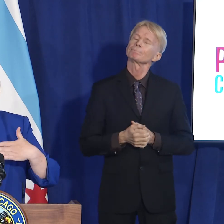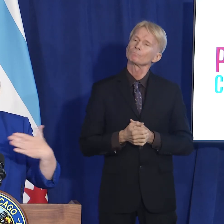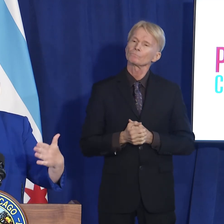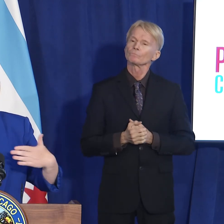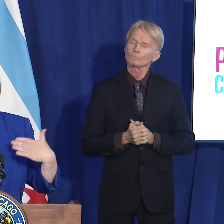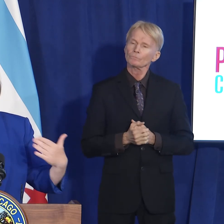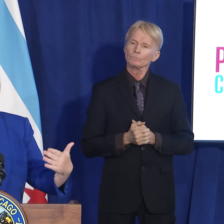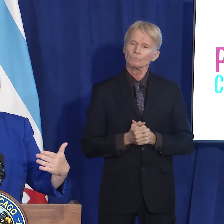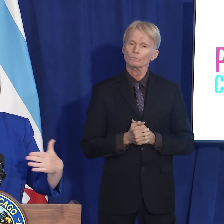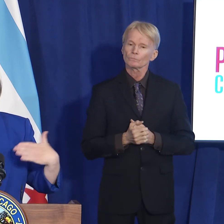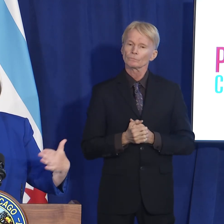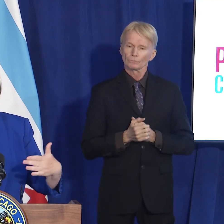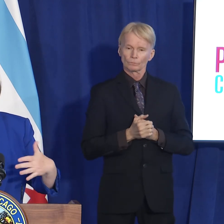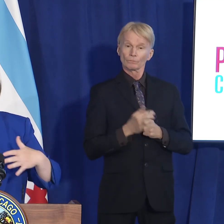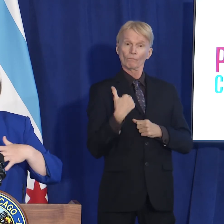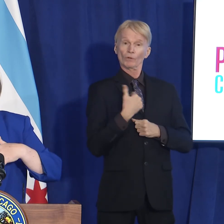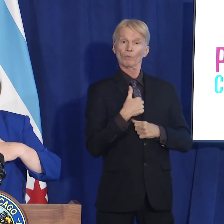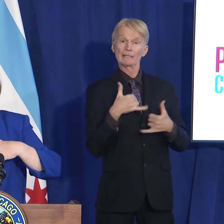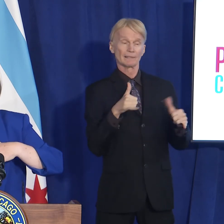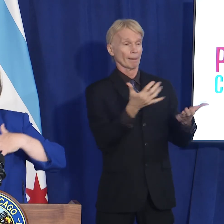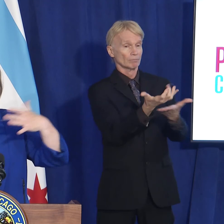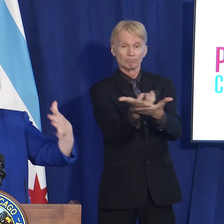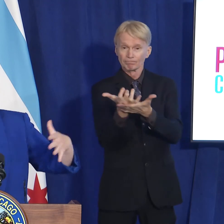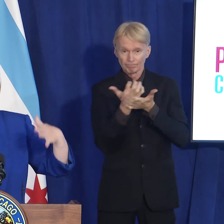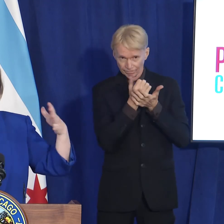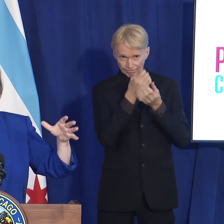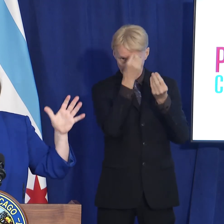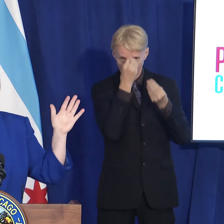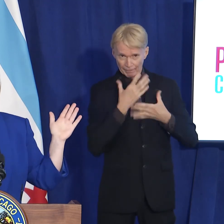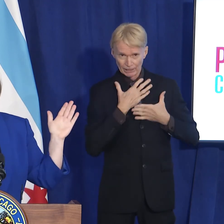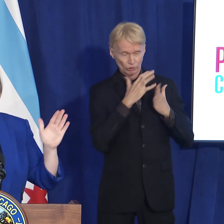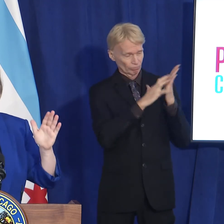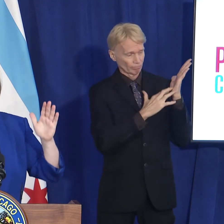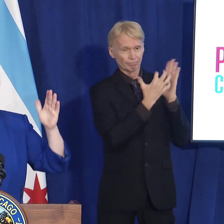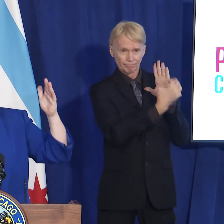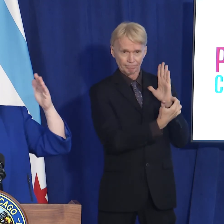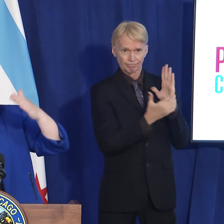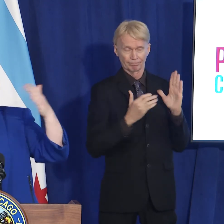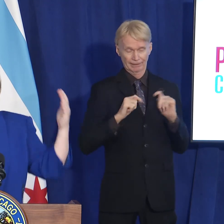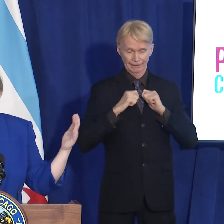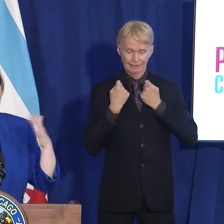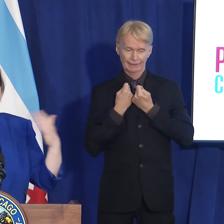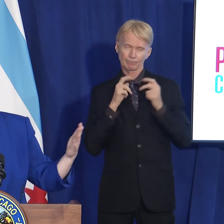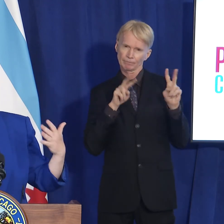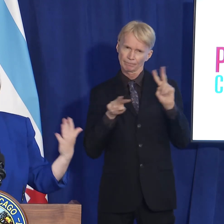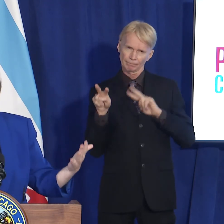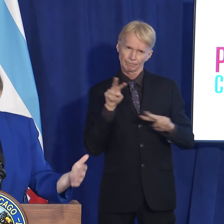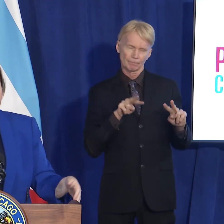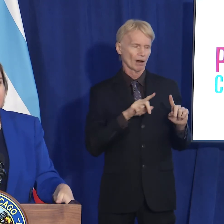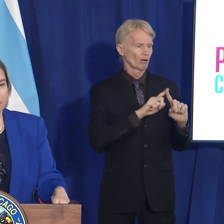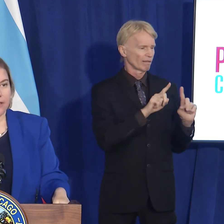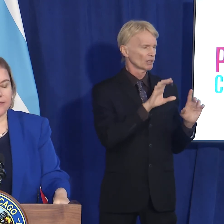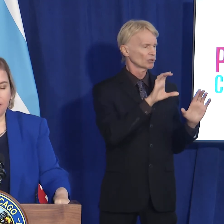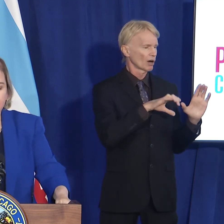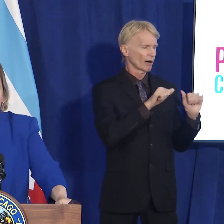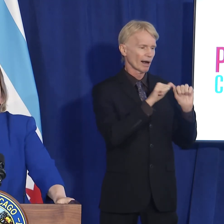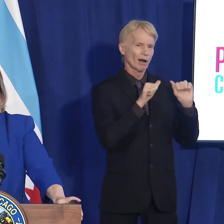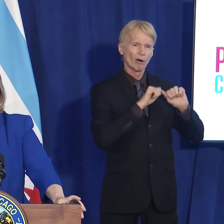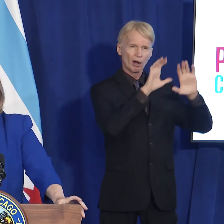really collect data, and the team is working to assess what are we seeing in different parts of the city